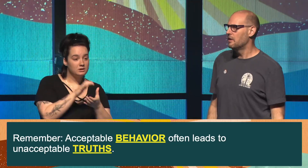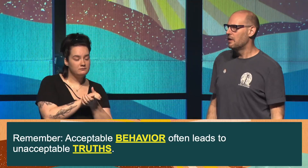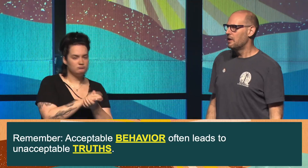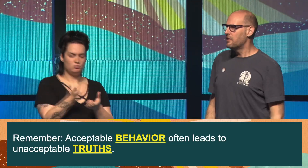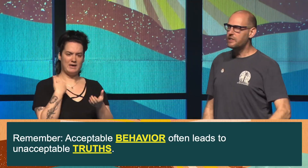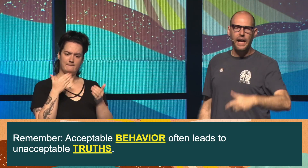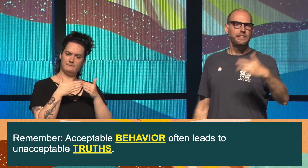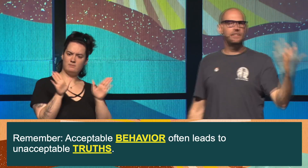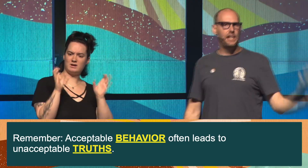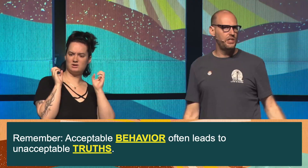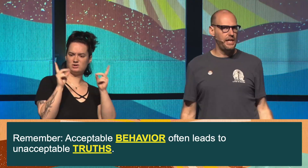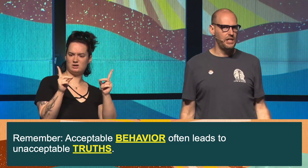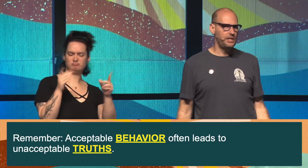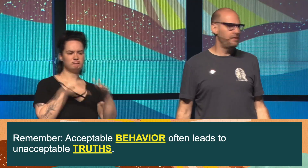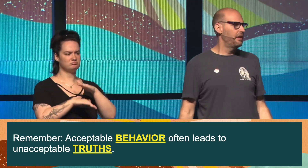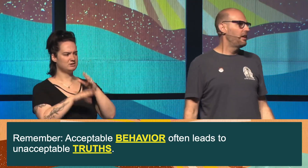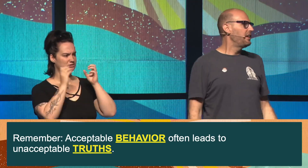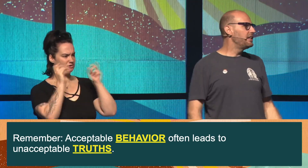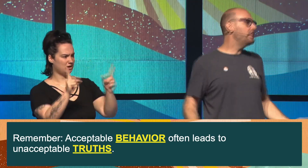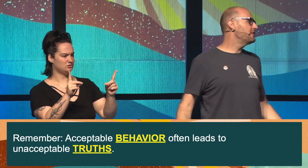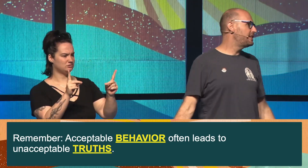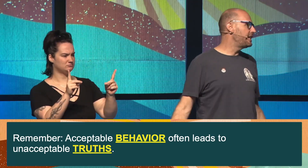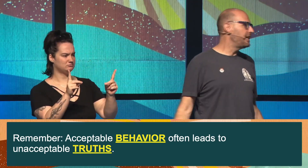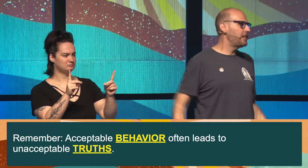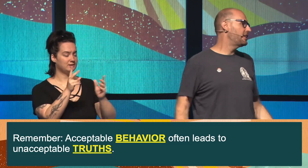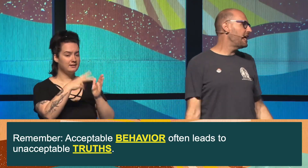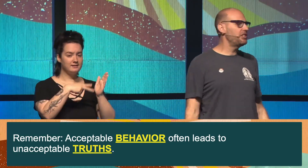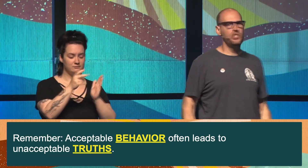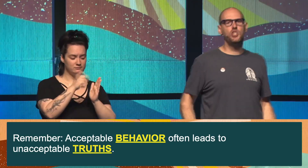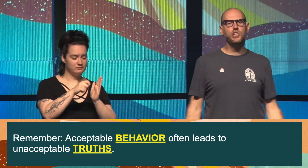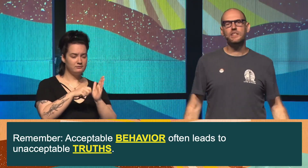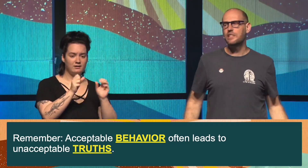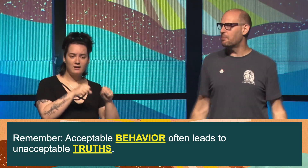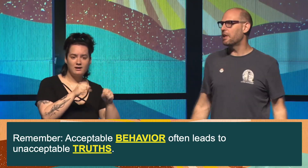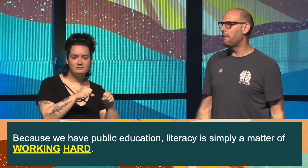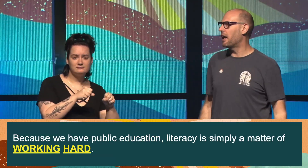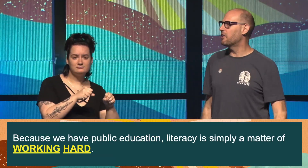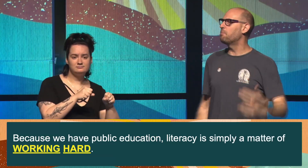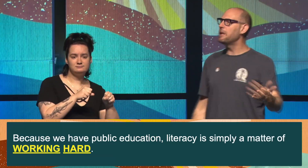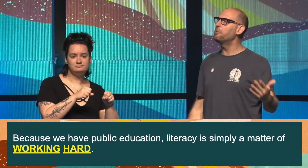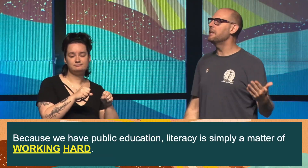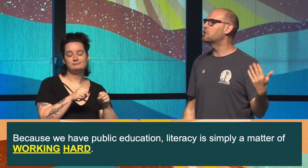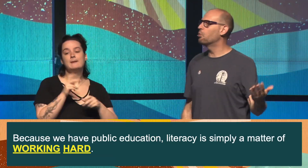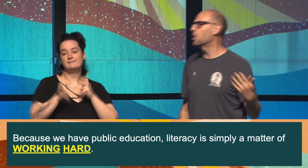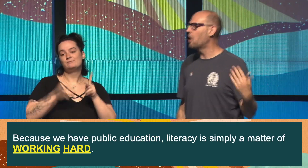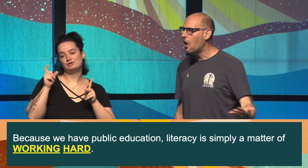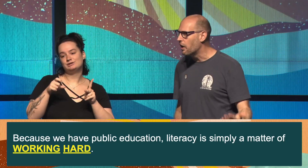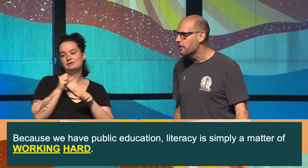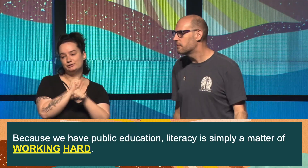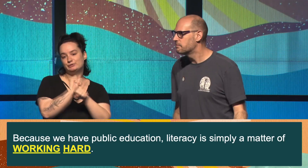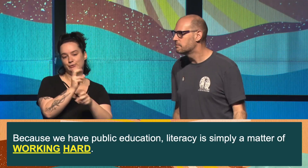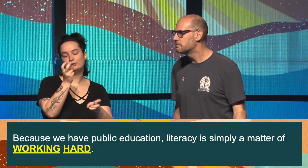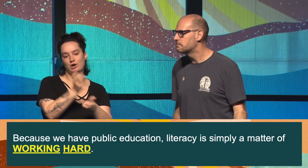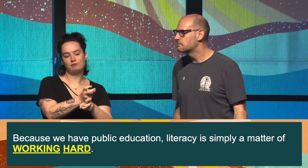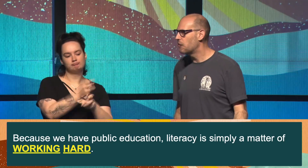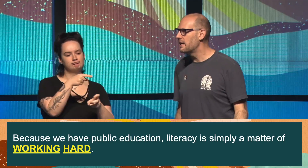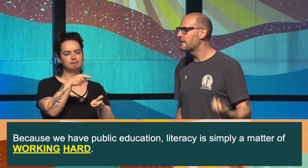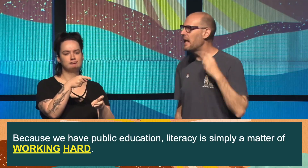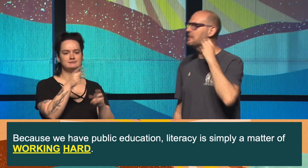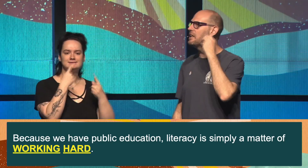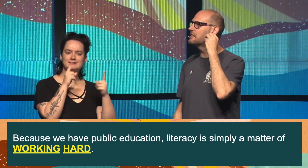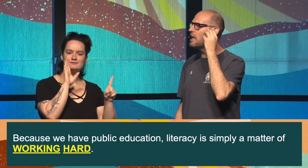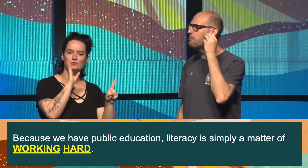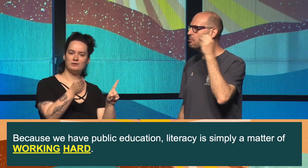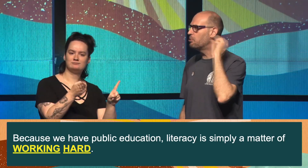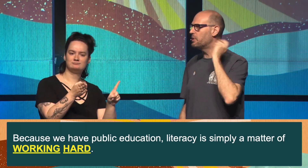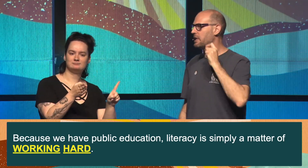education, there's access to education, literacy and education is just simply a matter that people need to work hard, right?